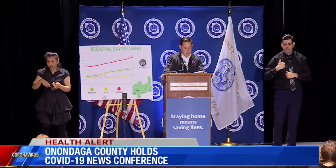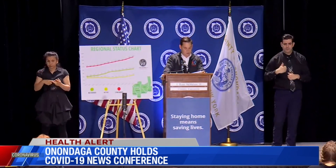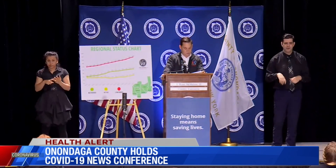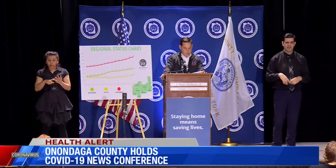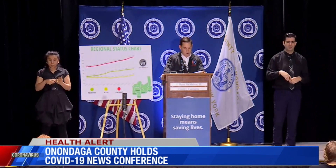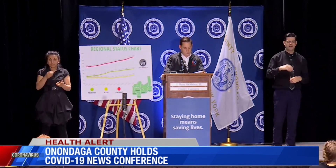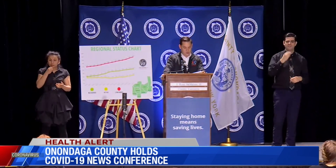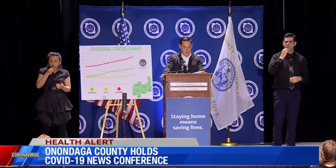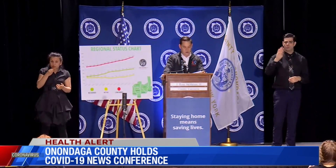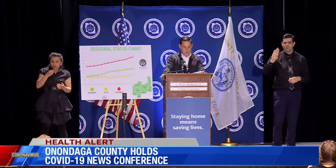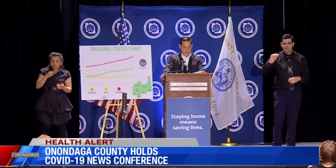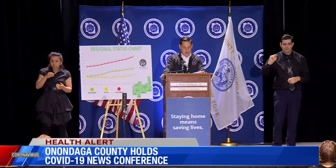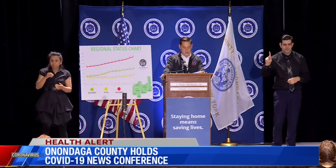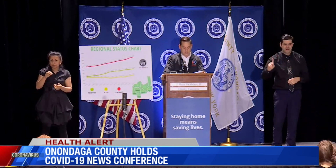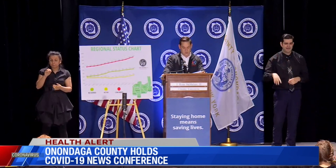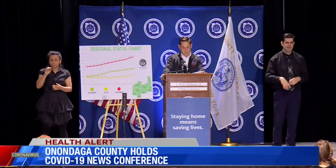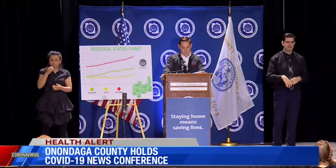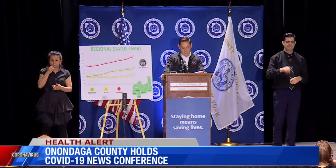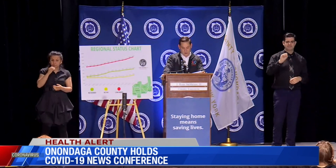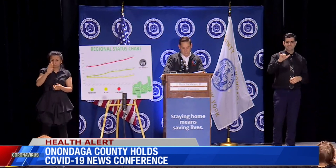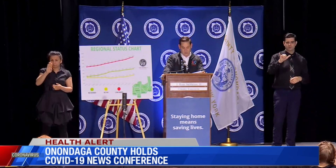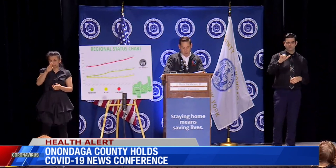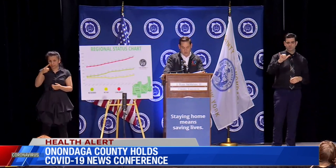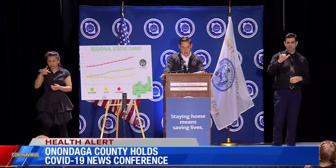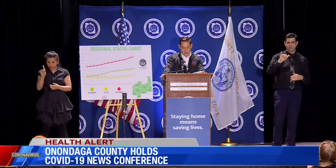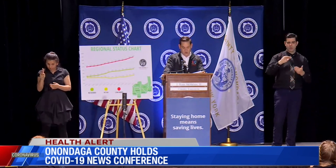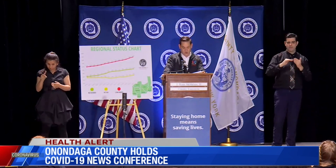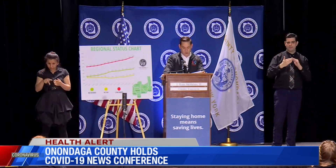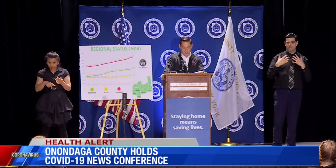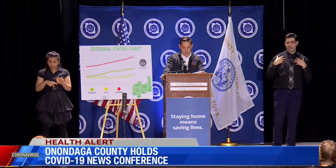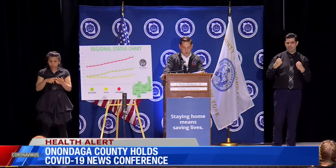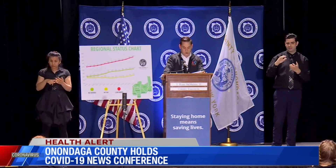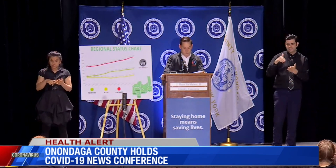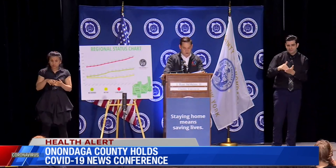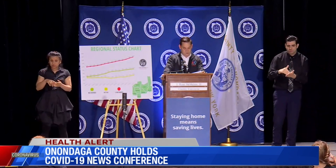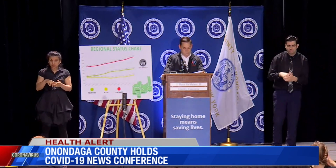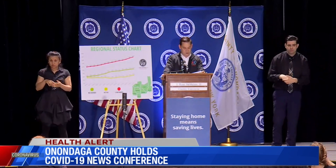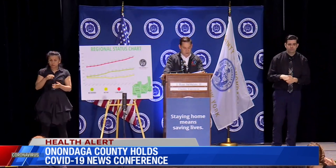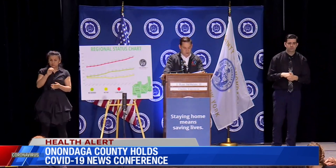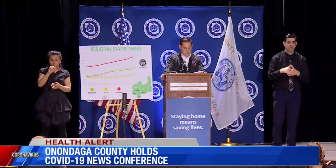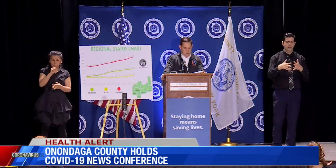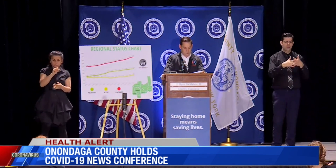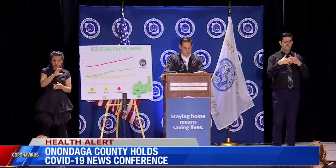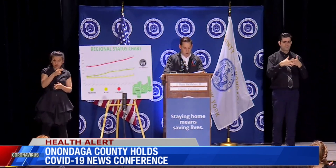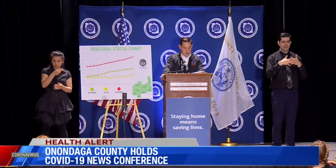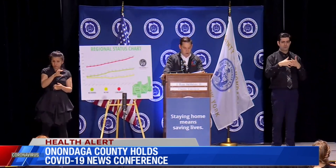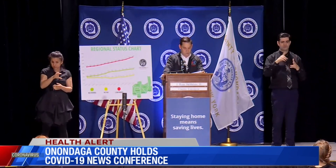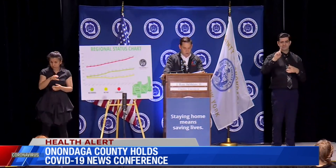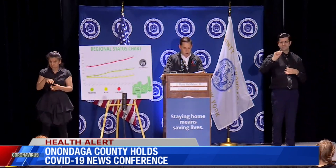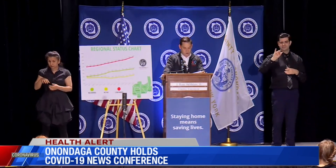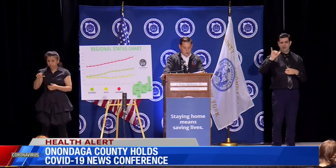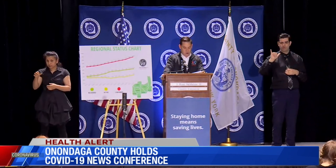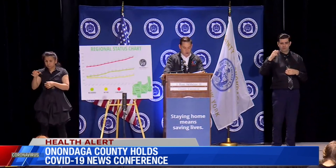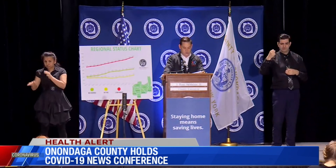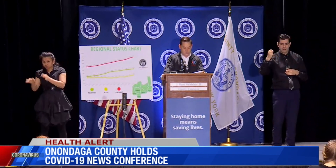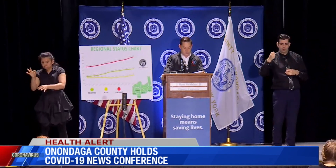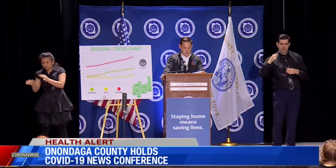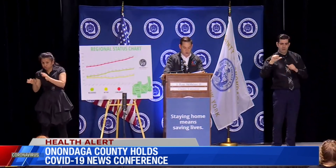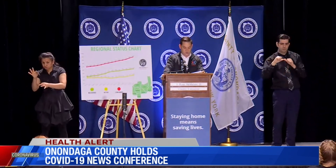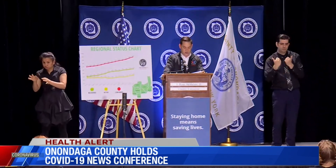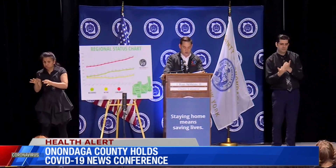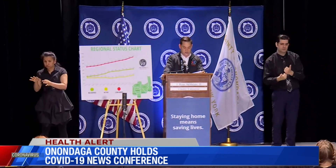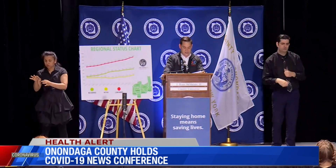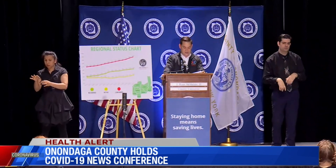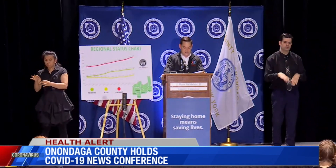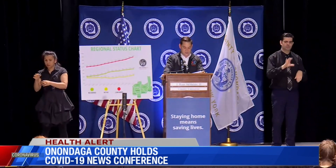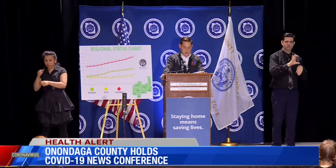Nescentia Health, the Syracuse Community Health Center, the American Dairy Association Northeast, the Dairy Farmers of America, the Church of Jesus